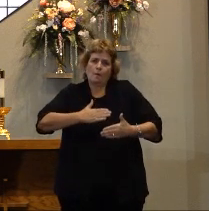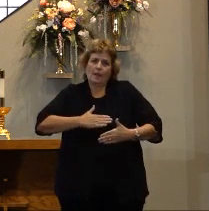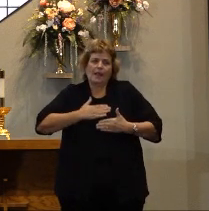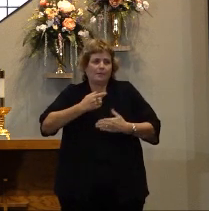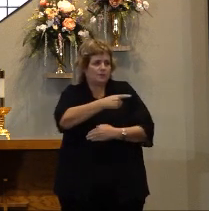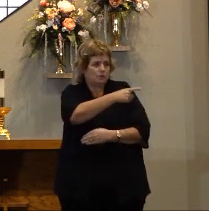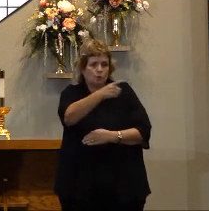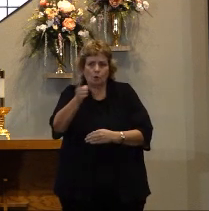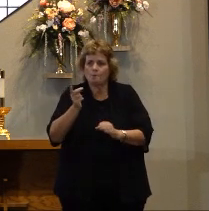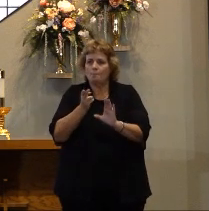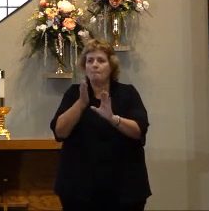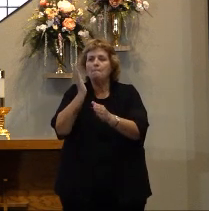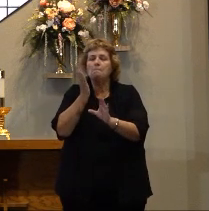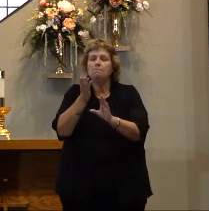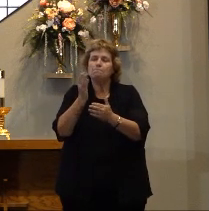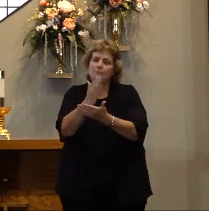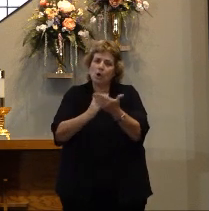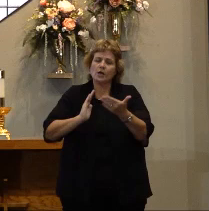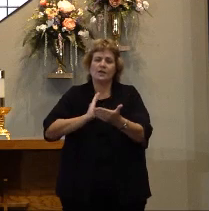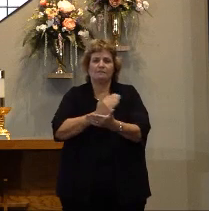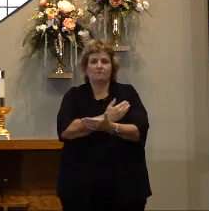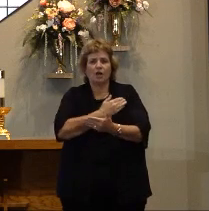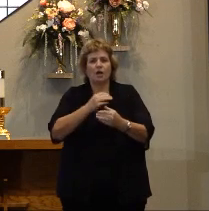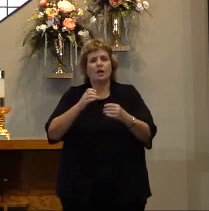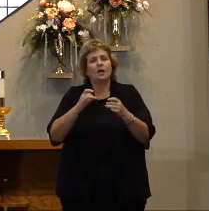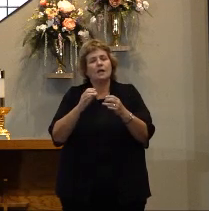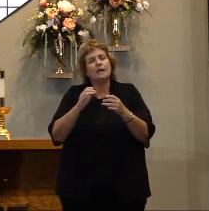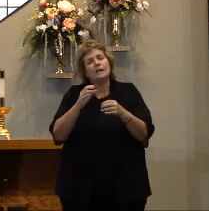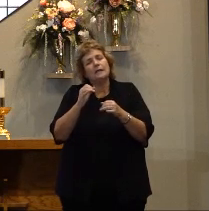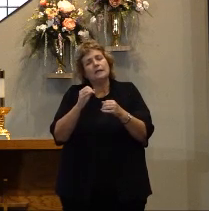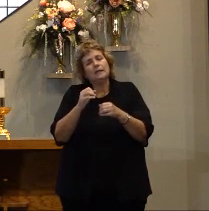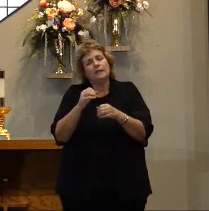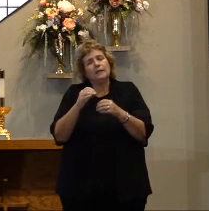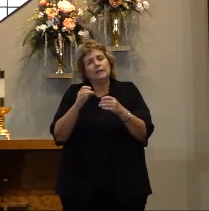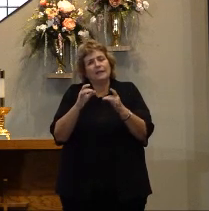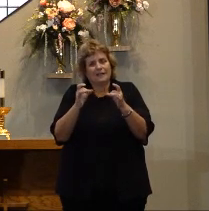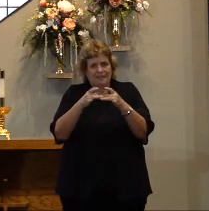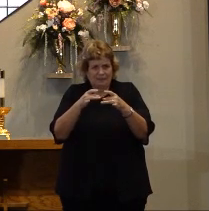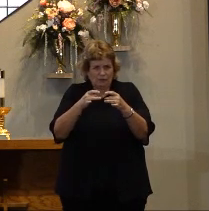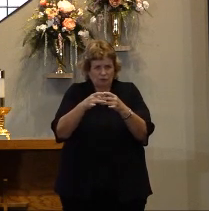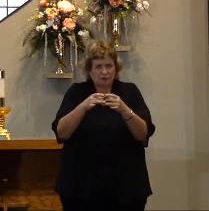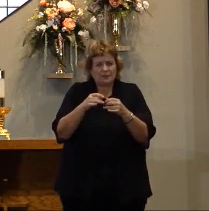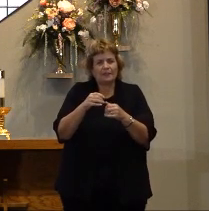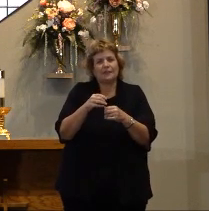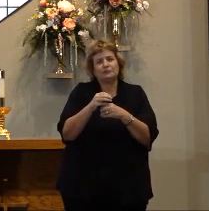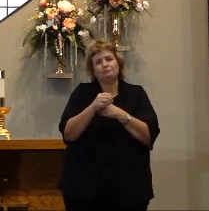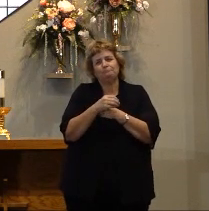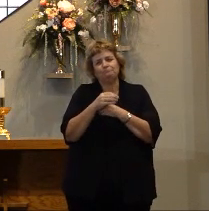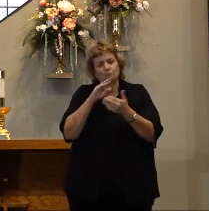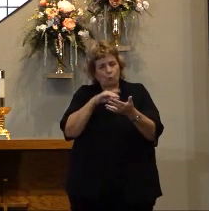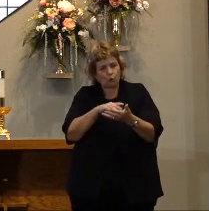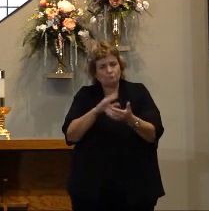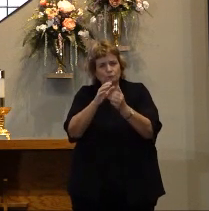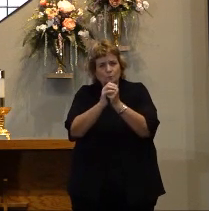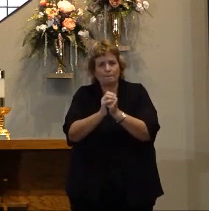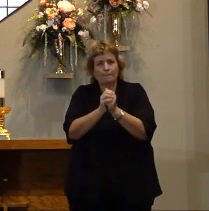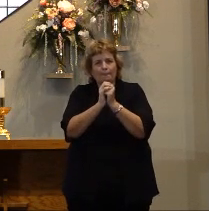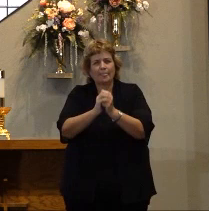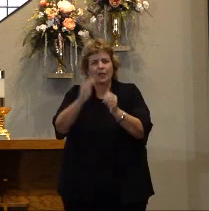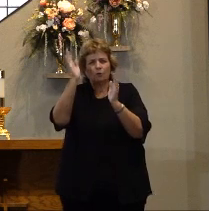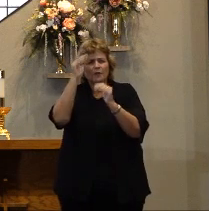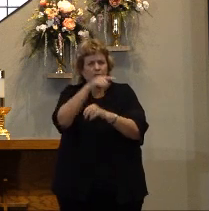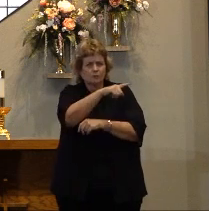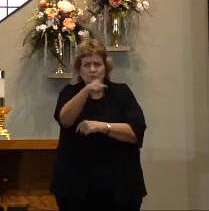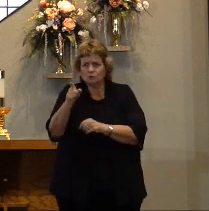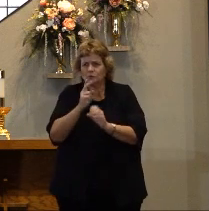online community, especially this morning. We hope that you can be a part of a similar community wherever